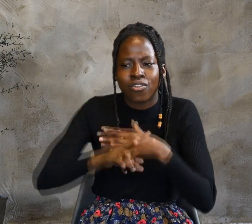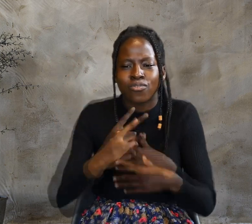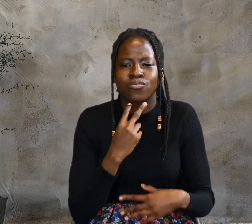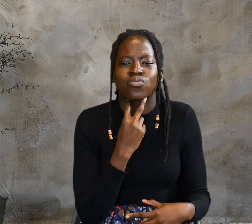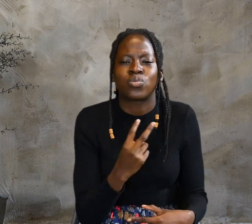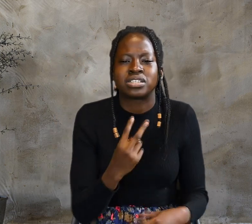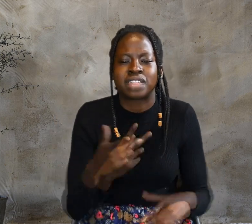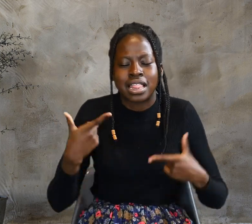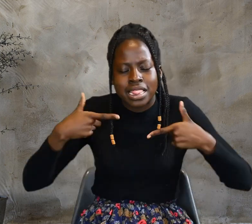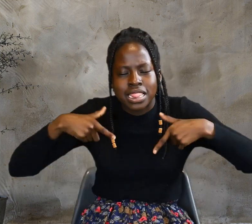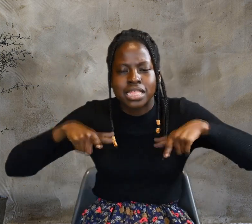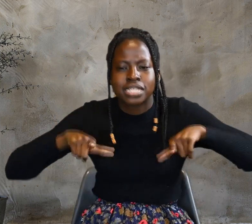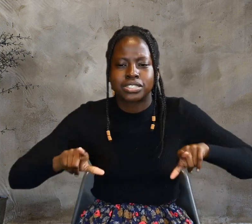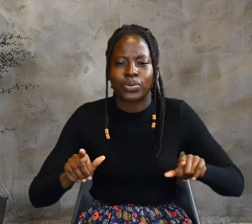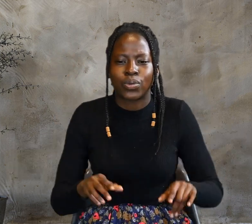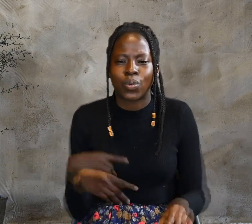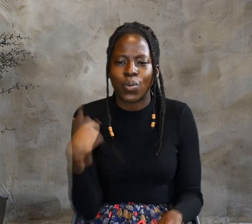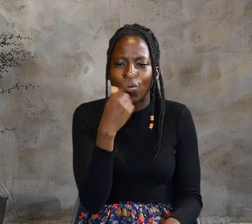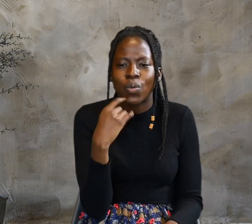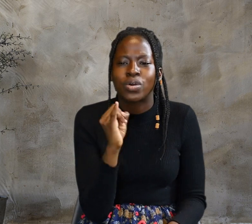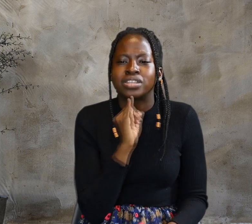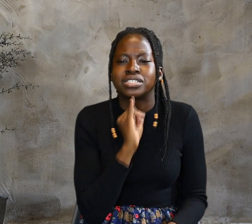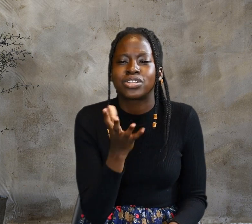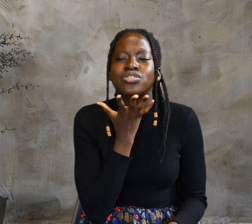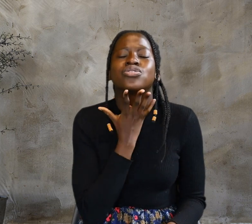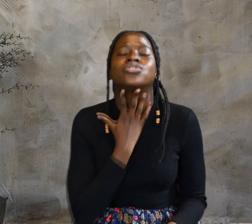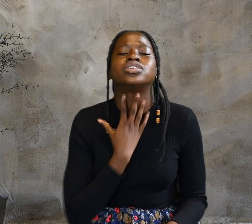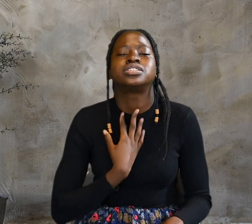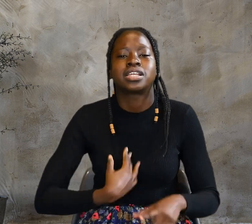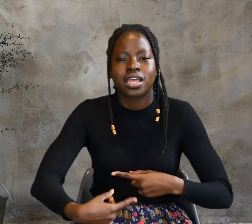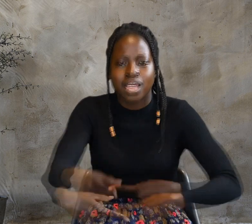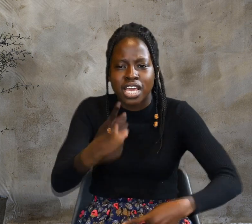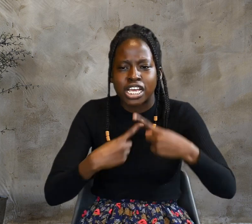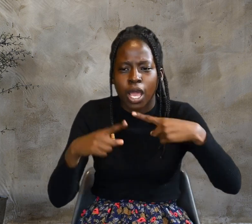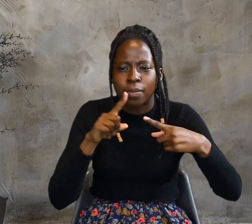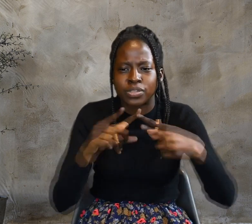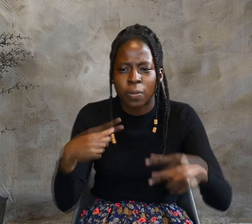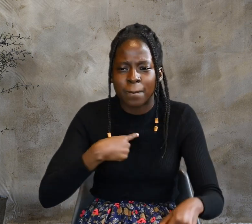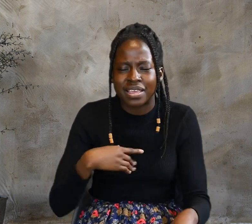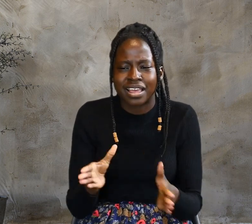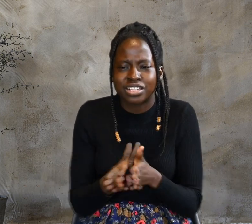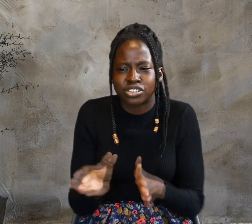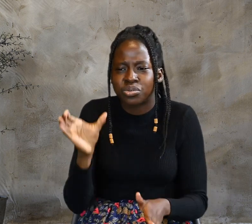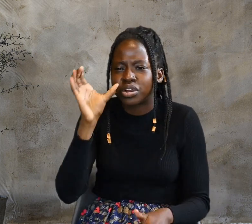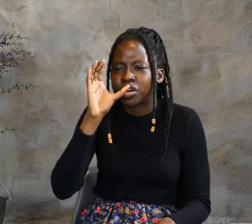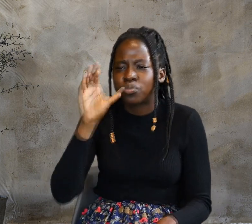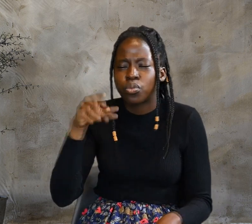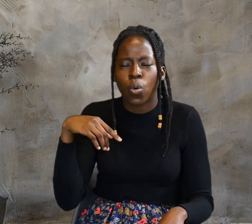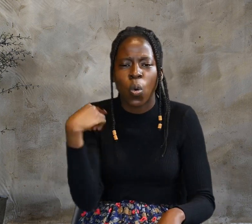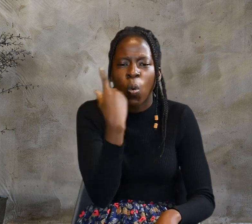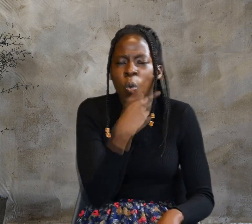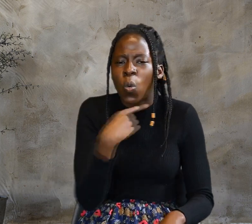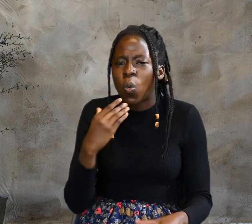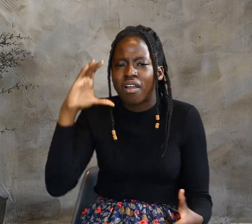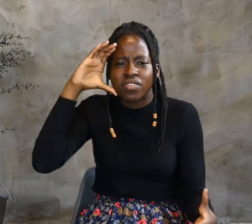let anyone who is thirsty come to me and drink, whoever